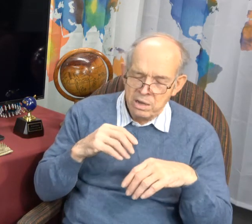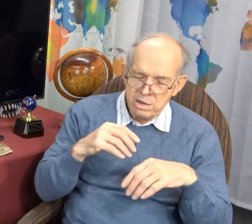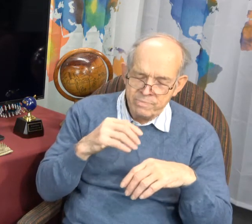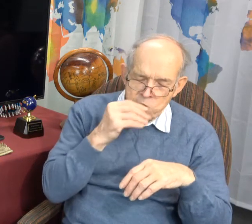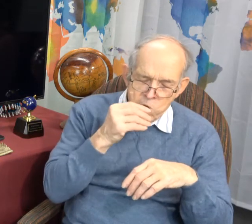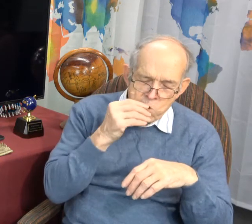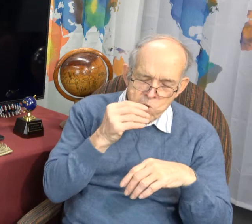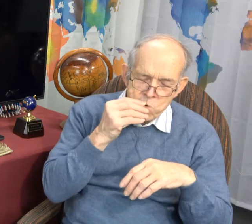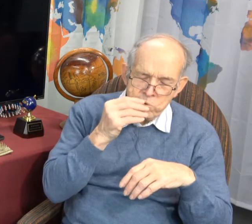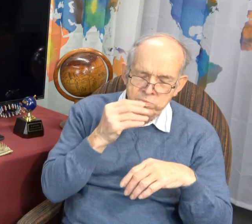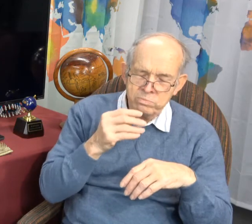through